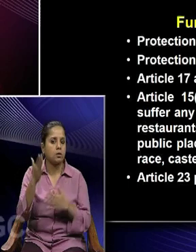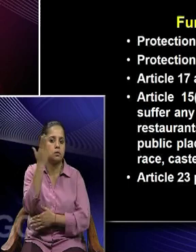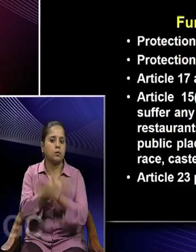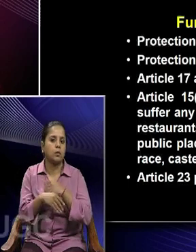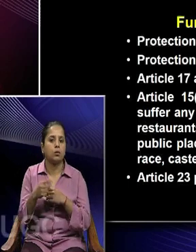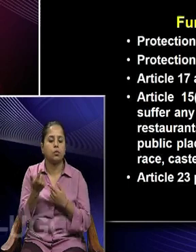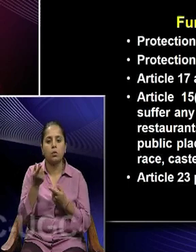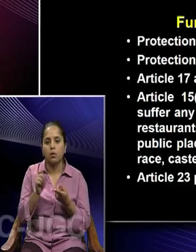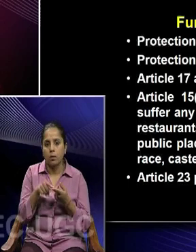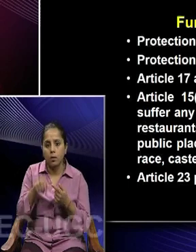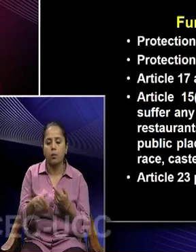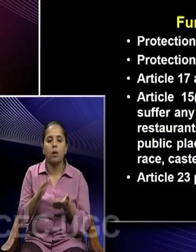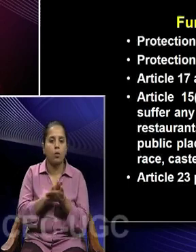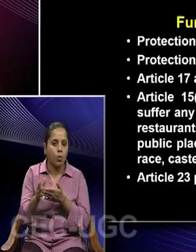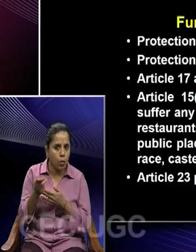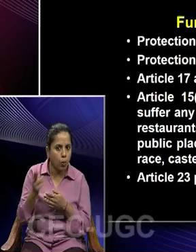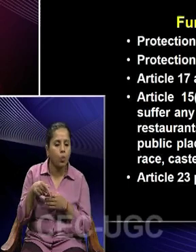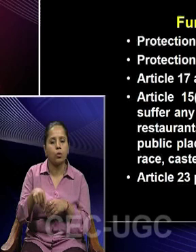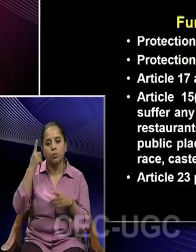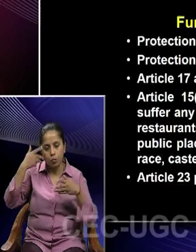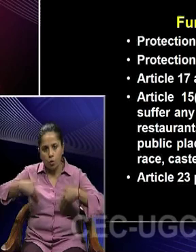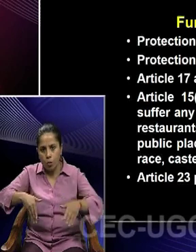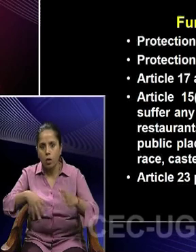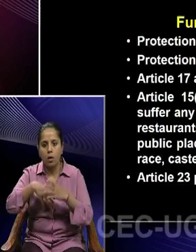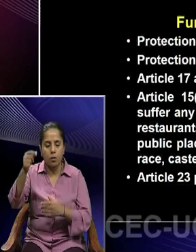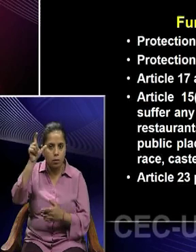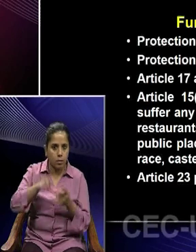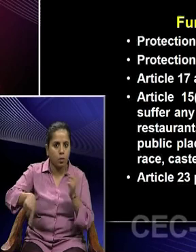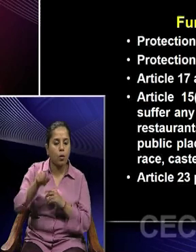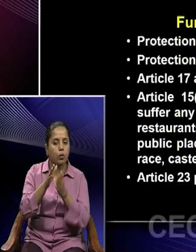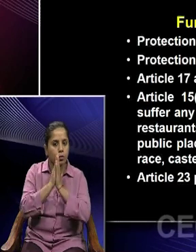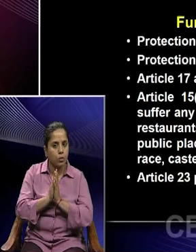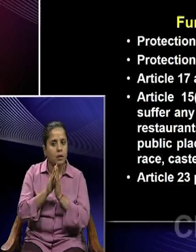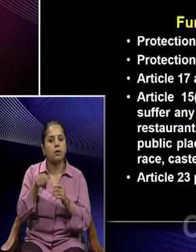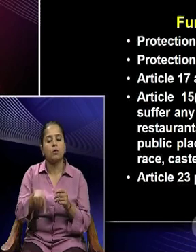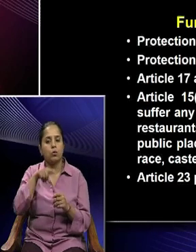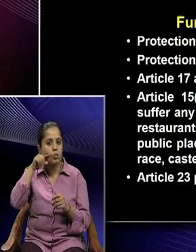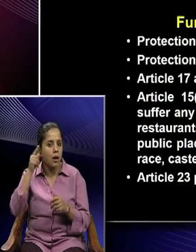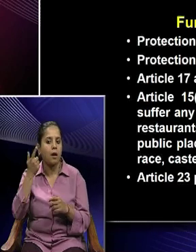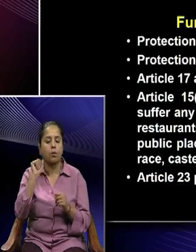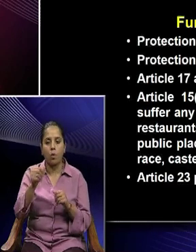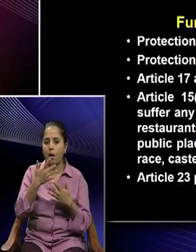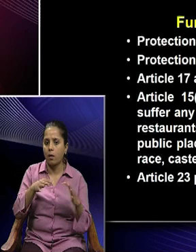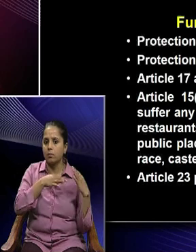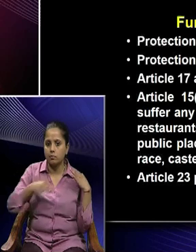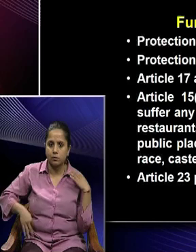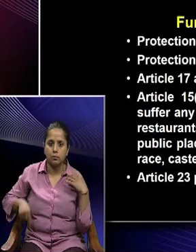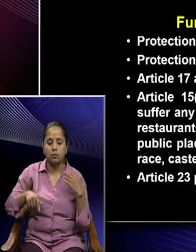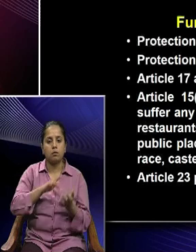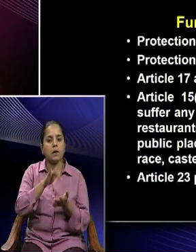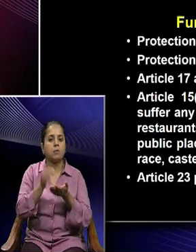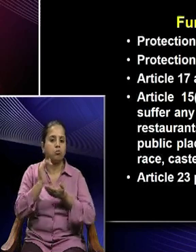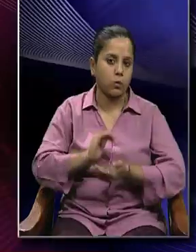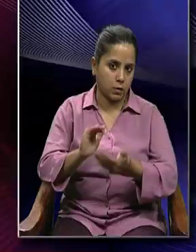use of shops, restaurants, wells, roads and other public places on account of his religion, race, caste, sex or place of